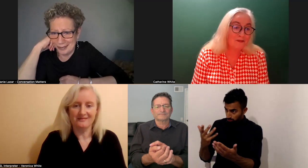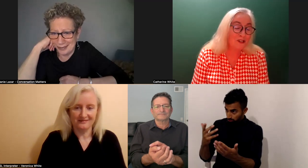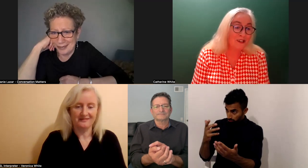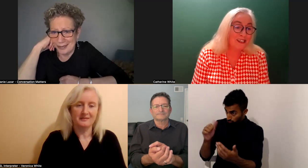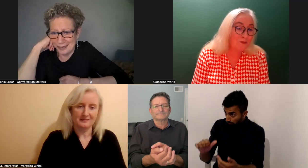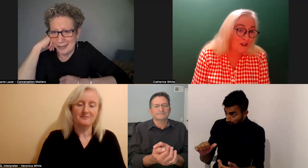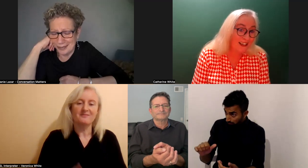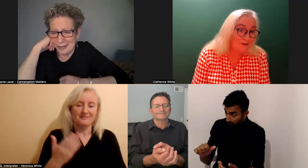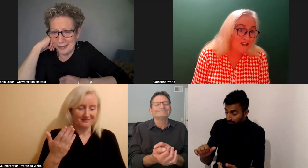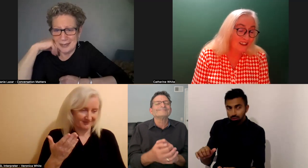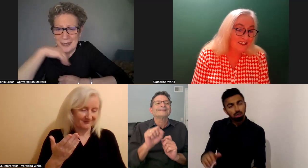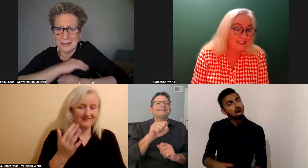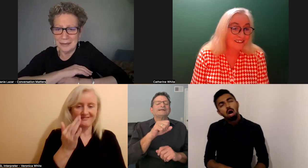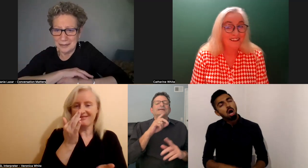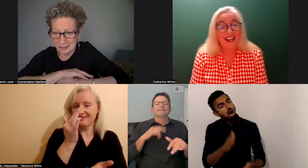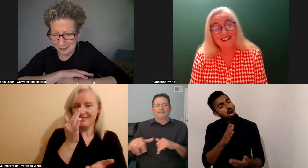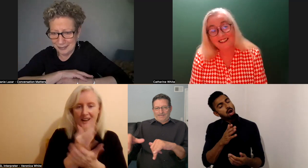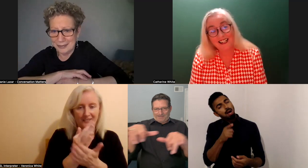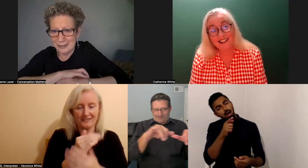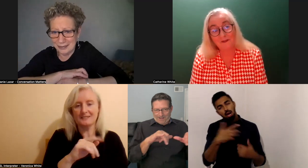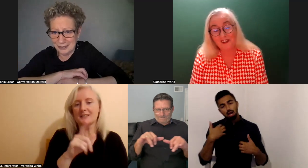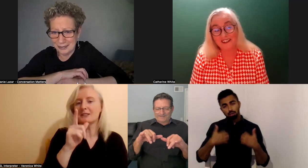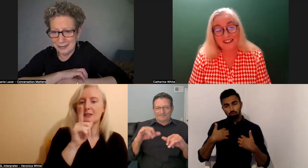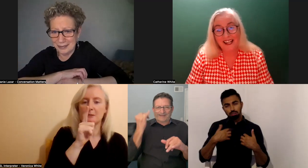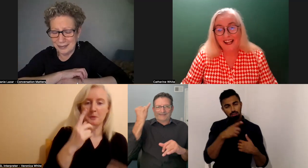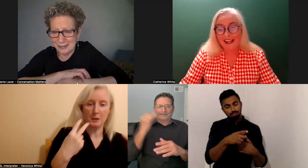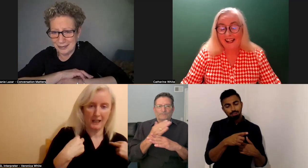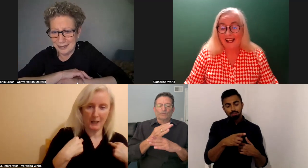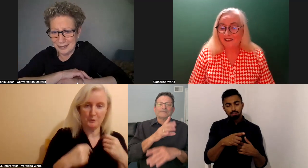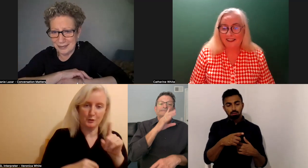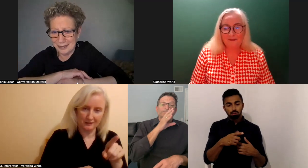common issue between spoken languages and signed languages.